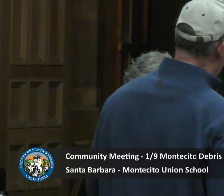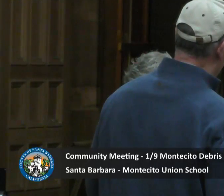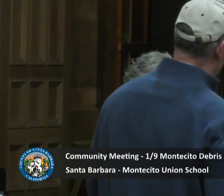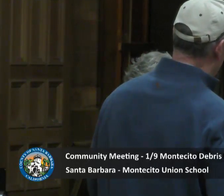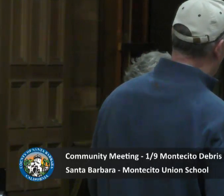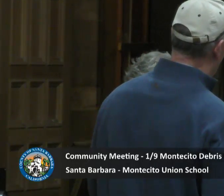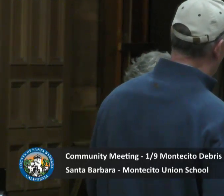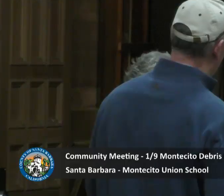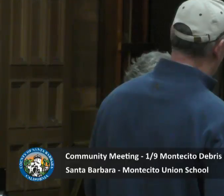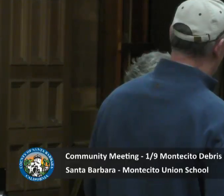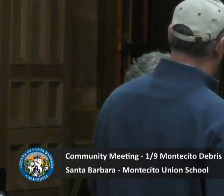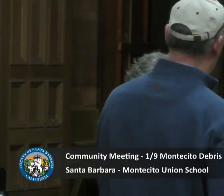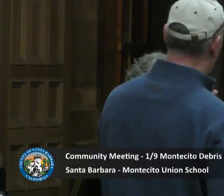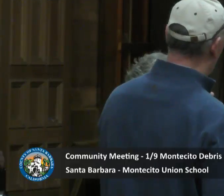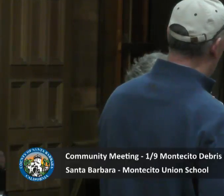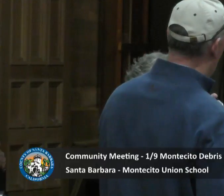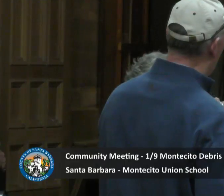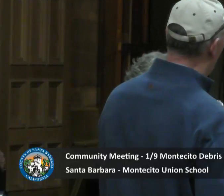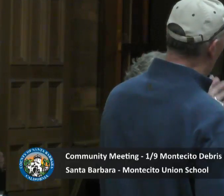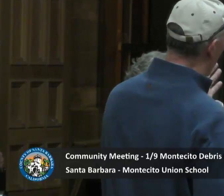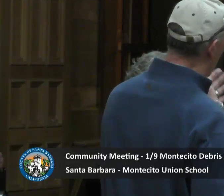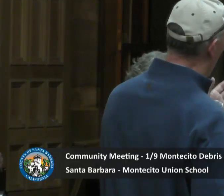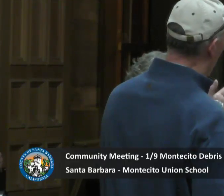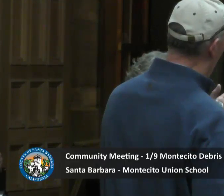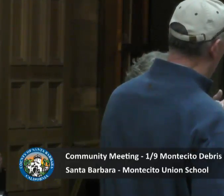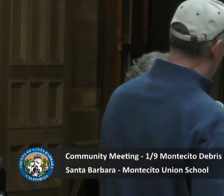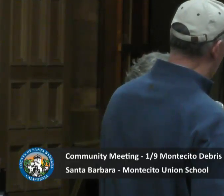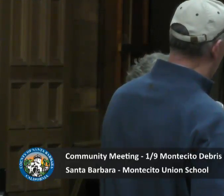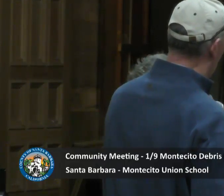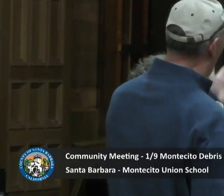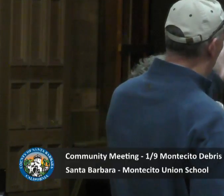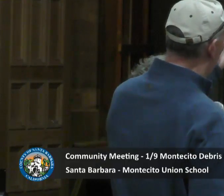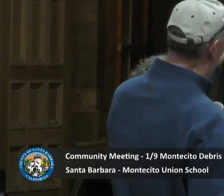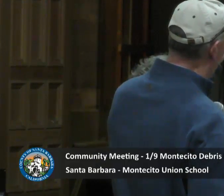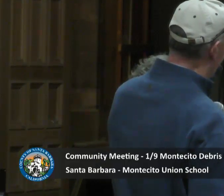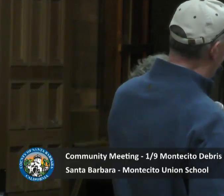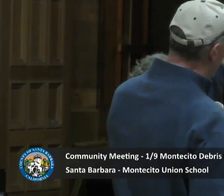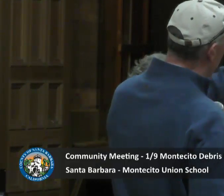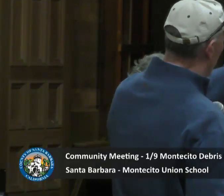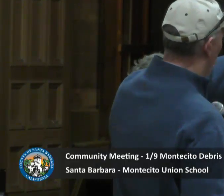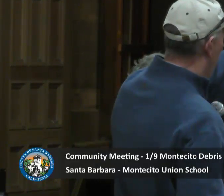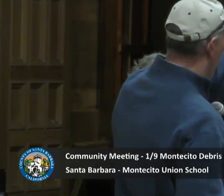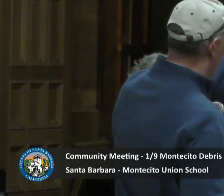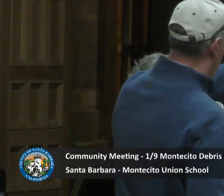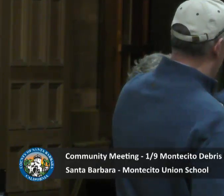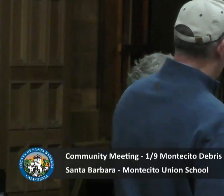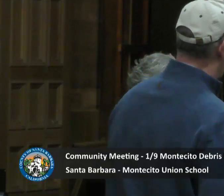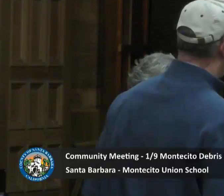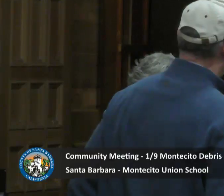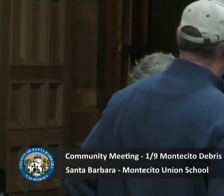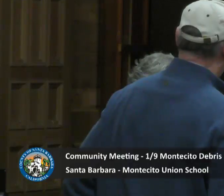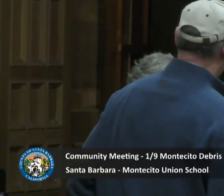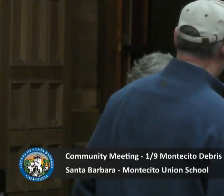And second question, how much impact water?